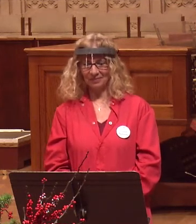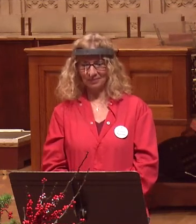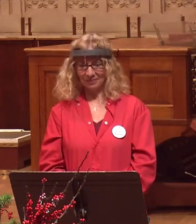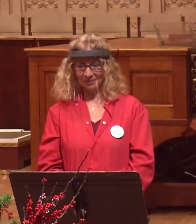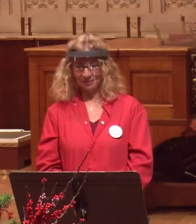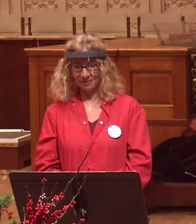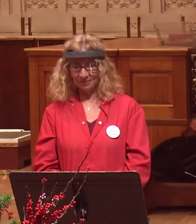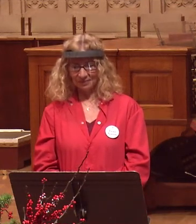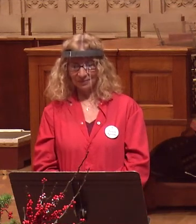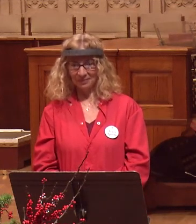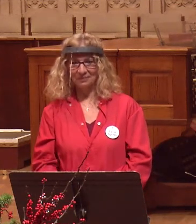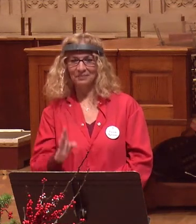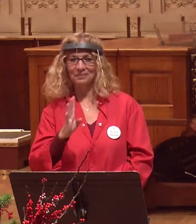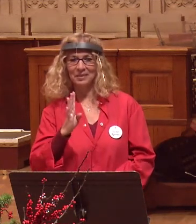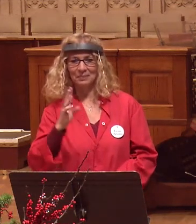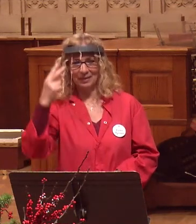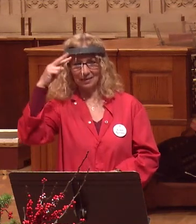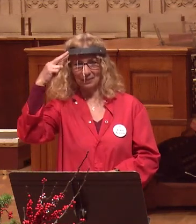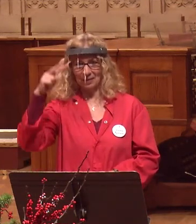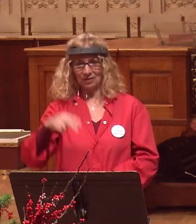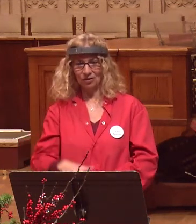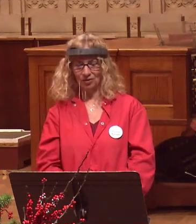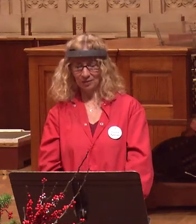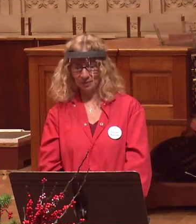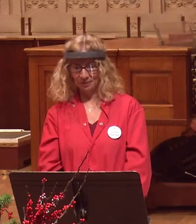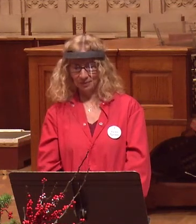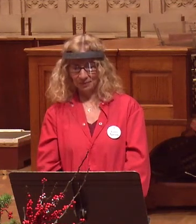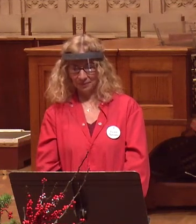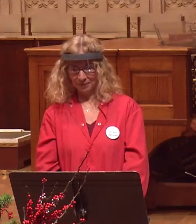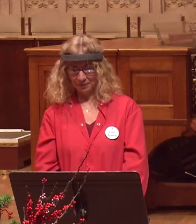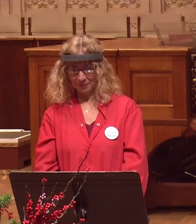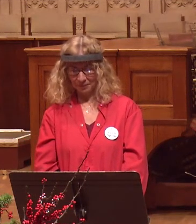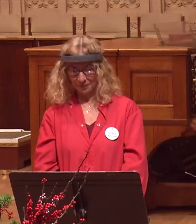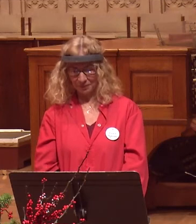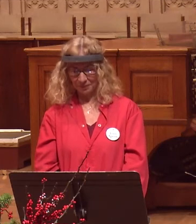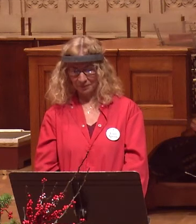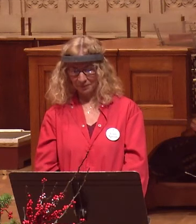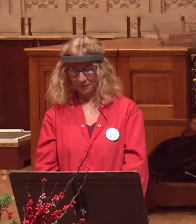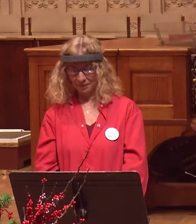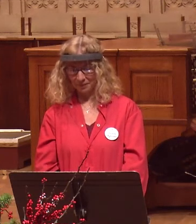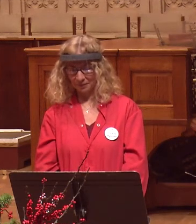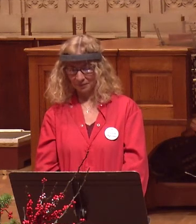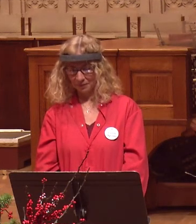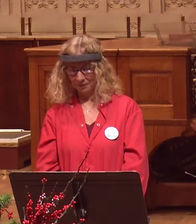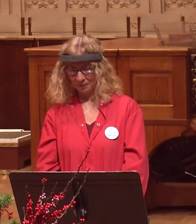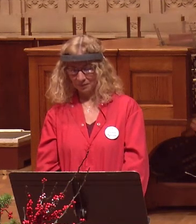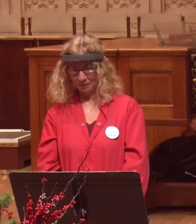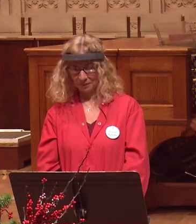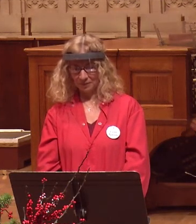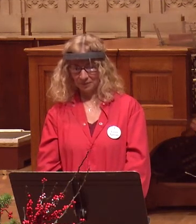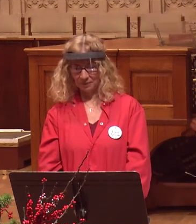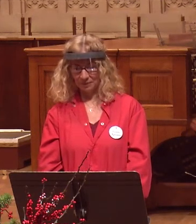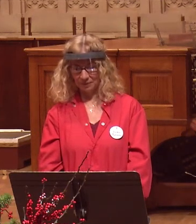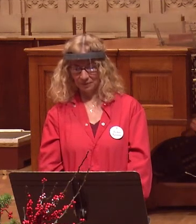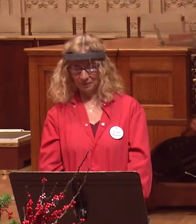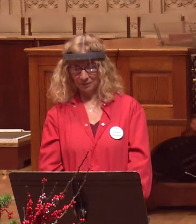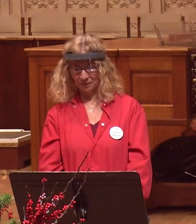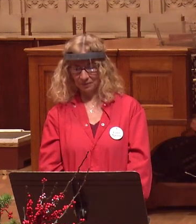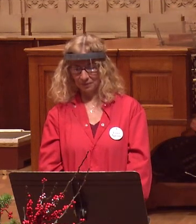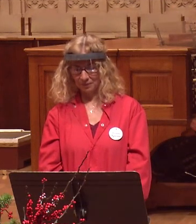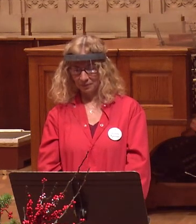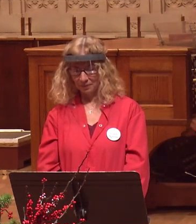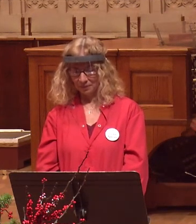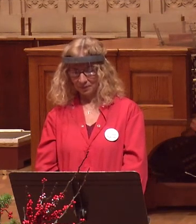Mientras escribía mi reflexión sobre este pasaje de las Escrituras, llegué a la conclusión de que es muy difícil predicar sobre